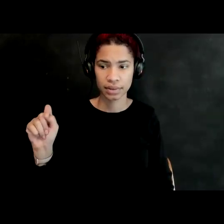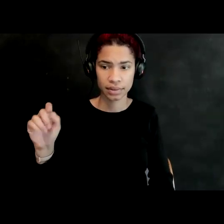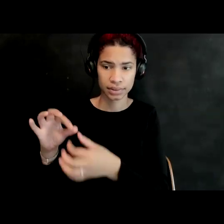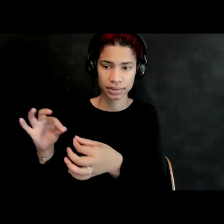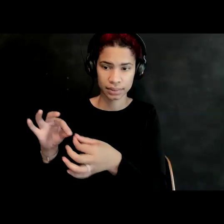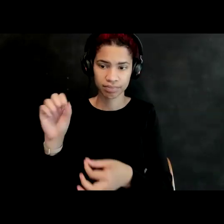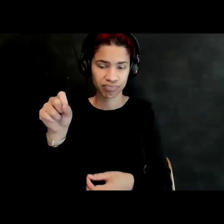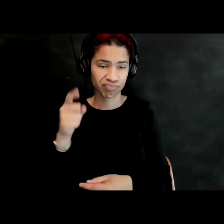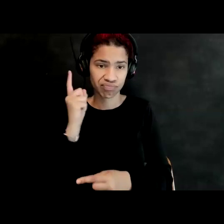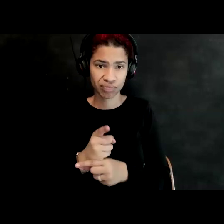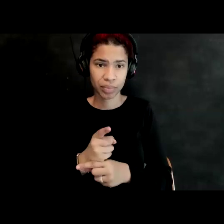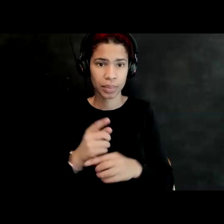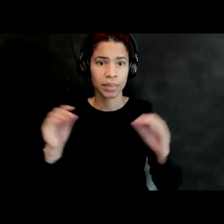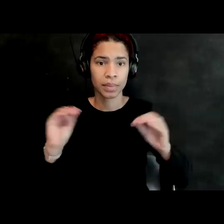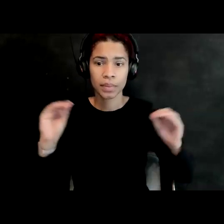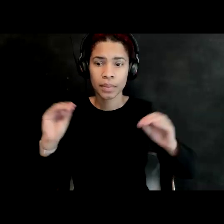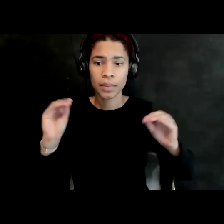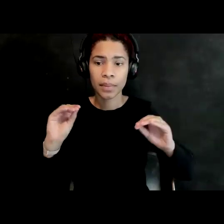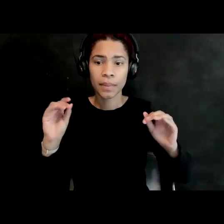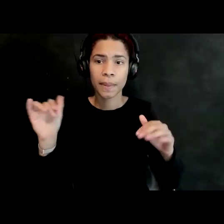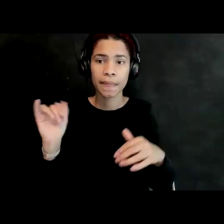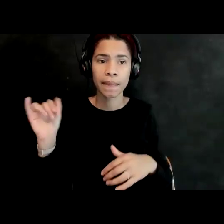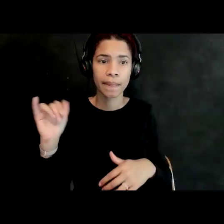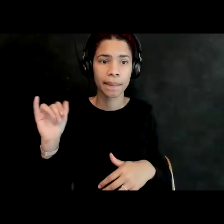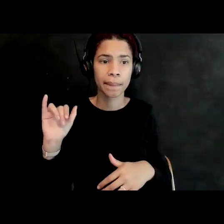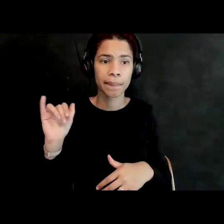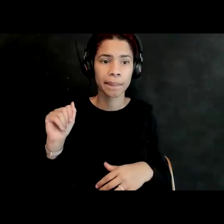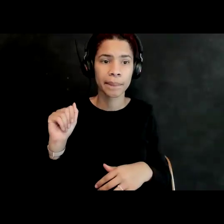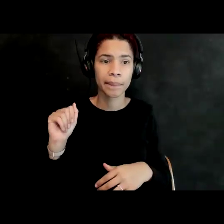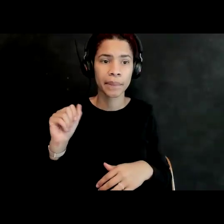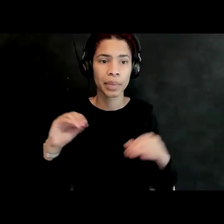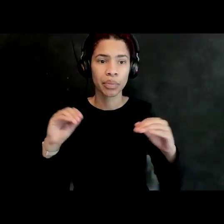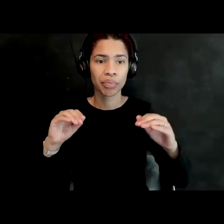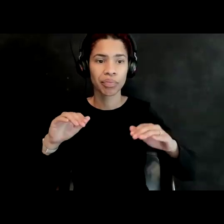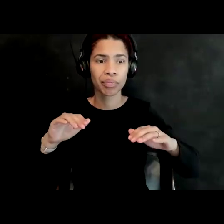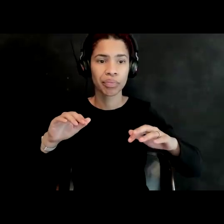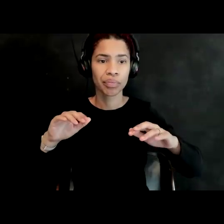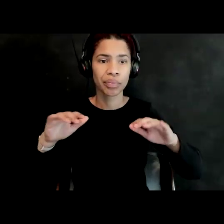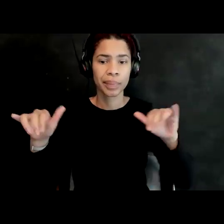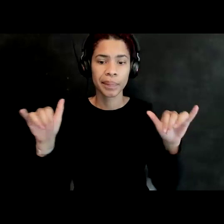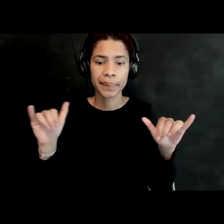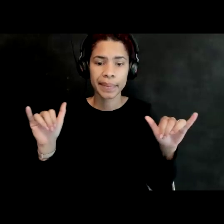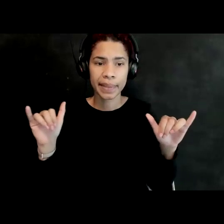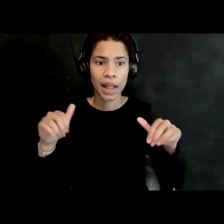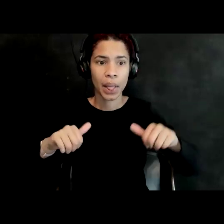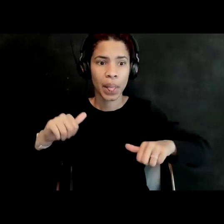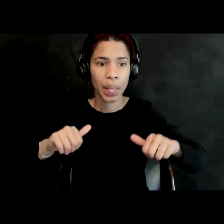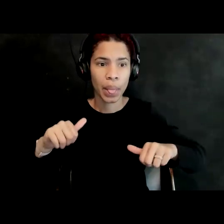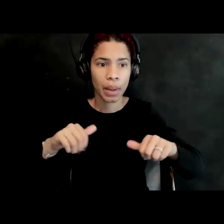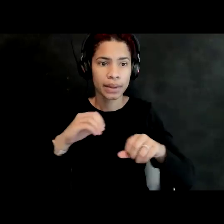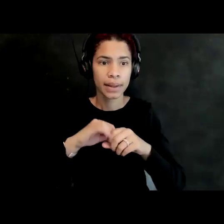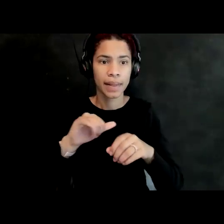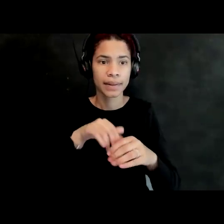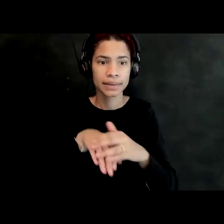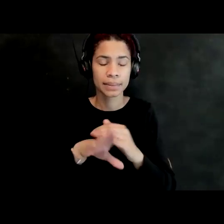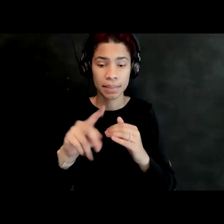not any particular. There's nobody sort of, tiptoeing into the scene or causing any kind of threat. But what is getting